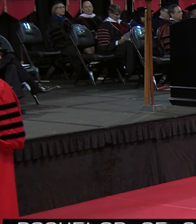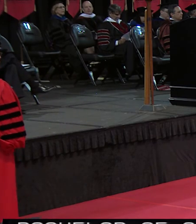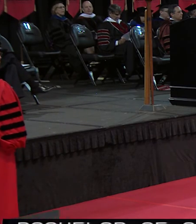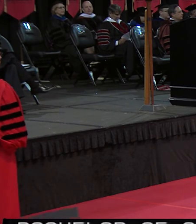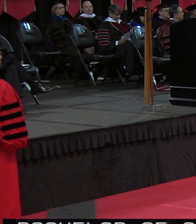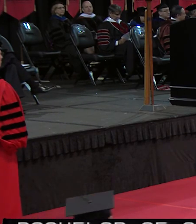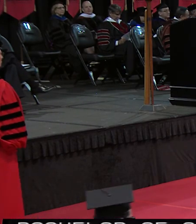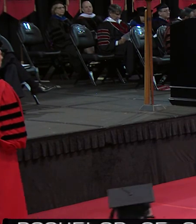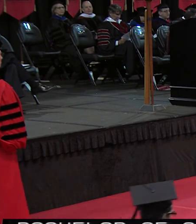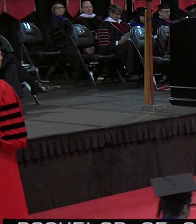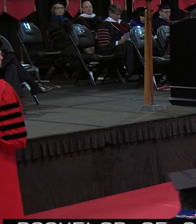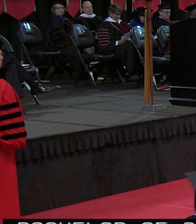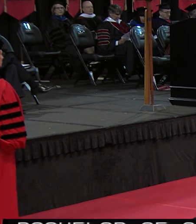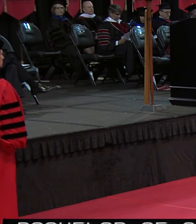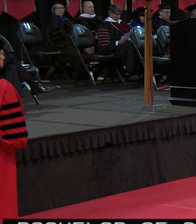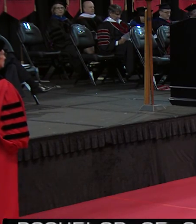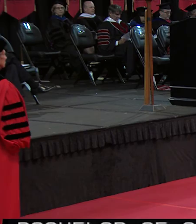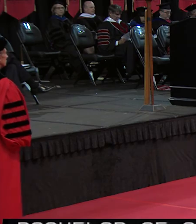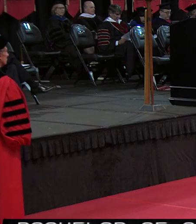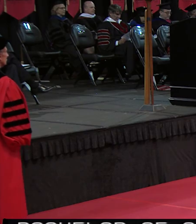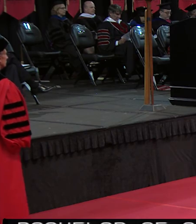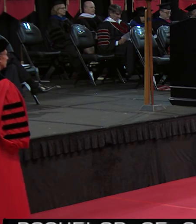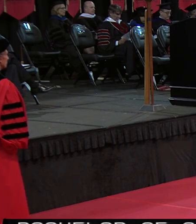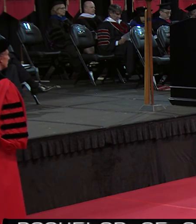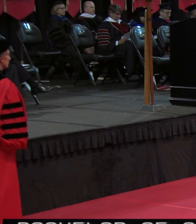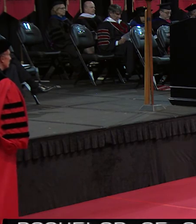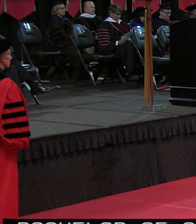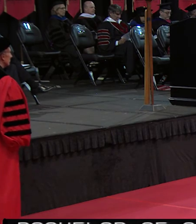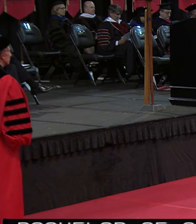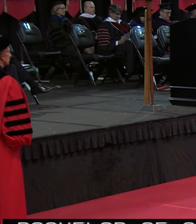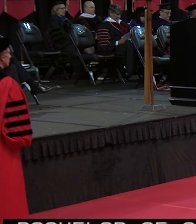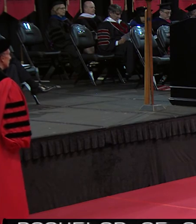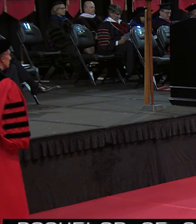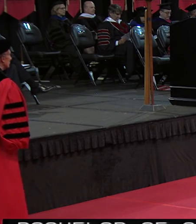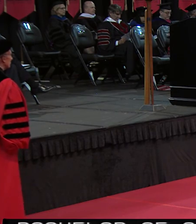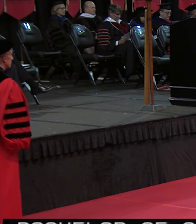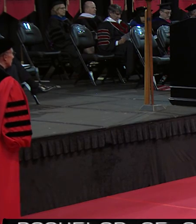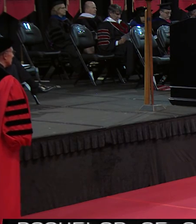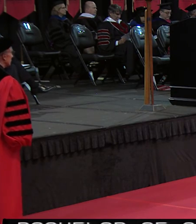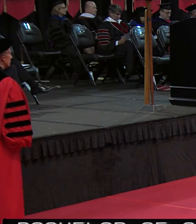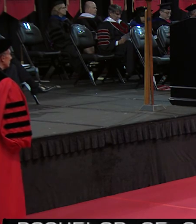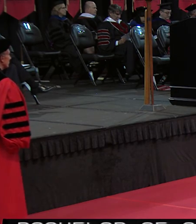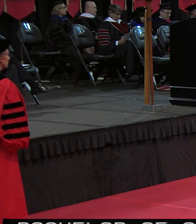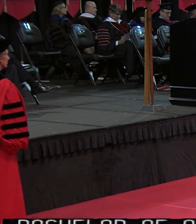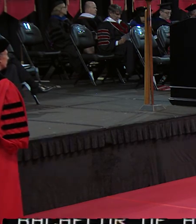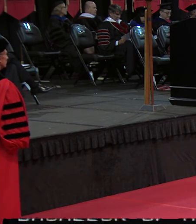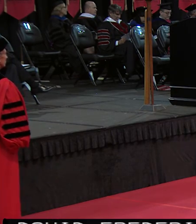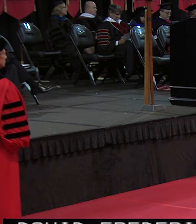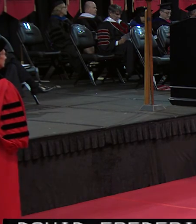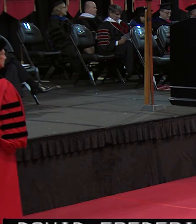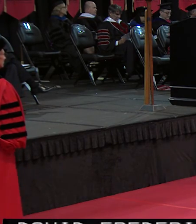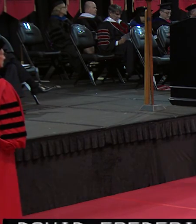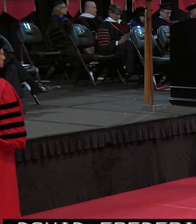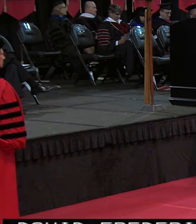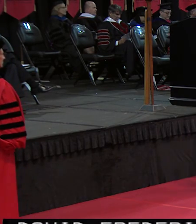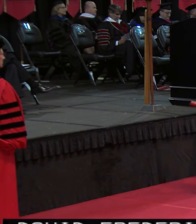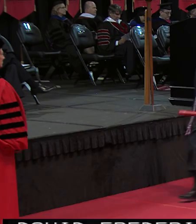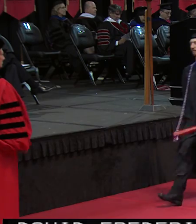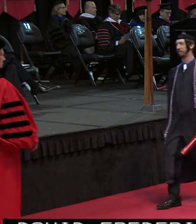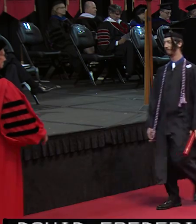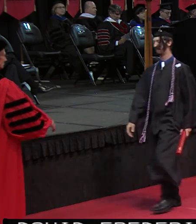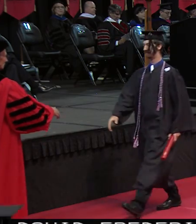A graduate of the Rio Honors College and graduating summa cum laude, Dominique Joné Petway.